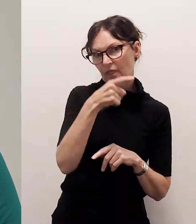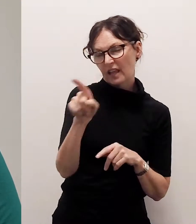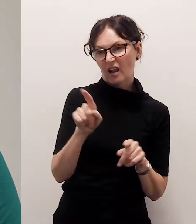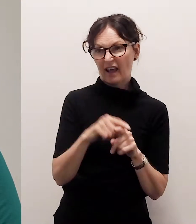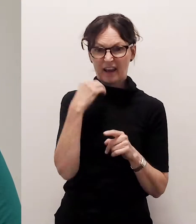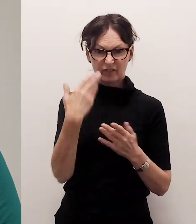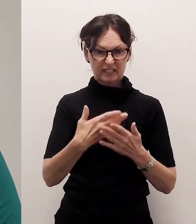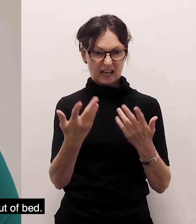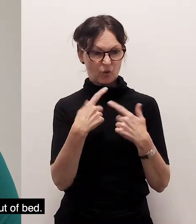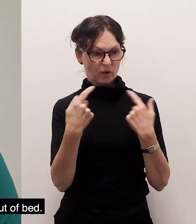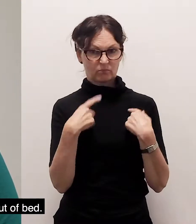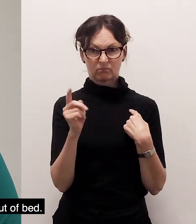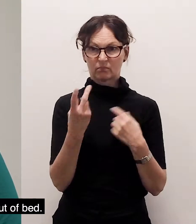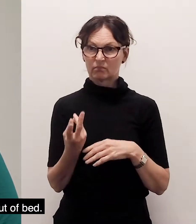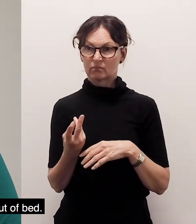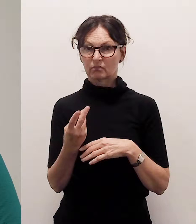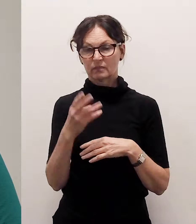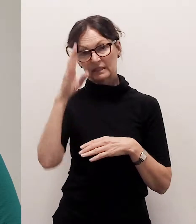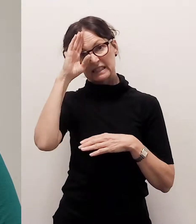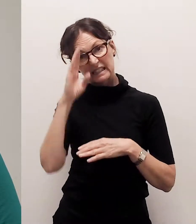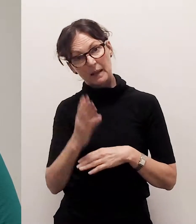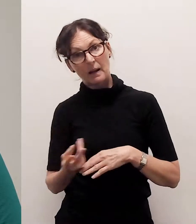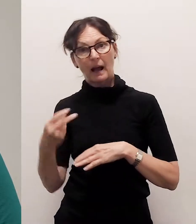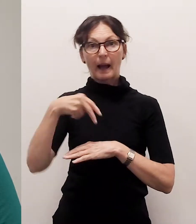have? We all get out of bed.